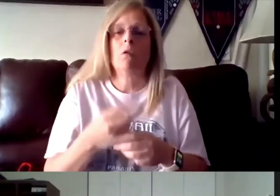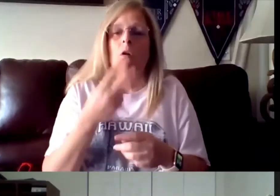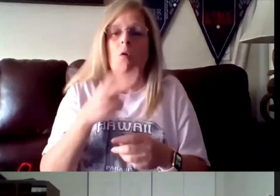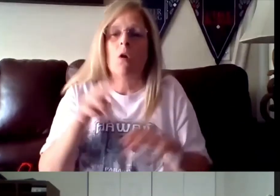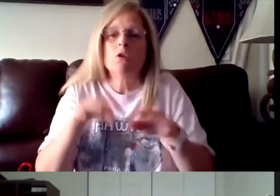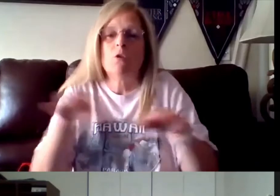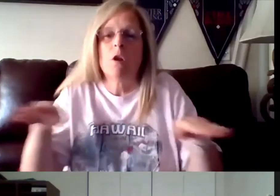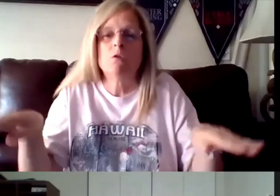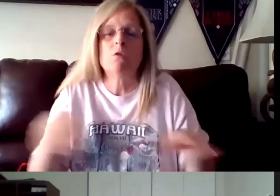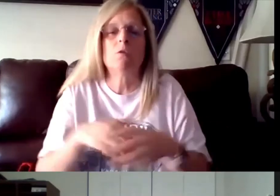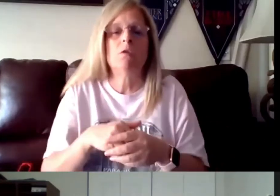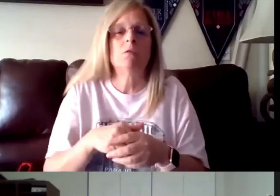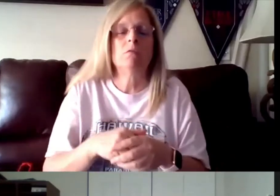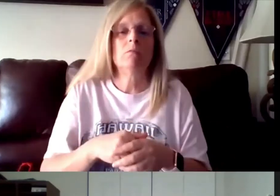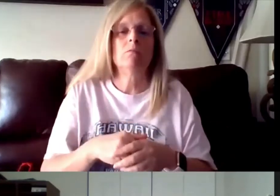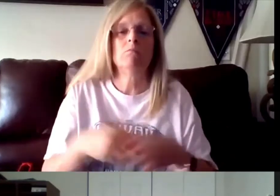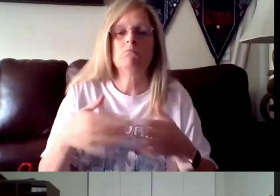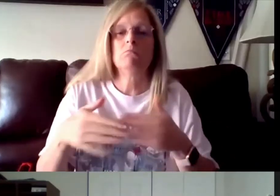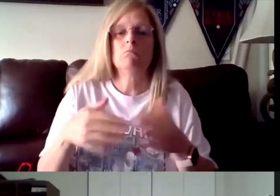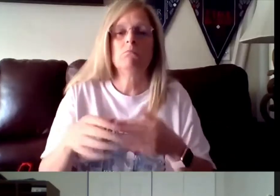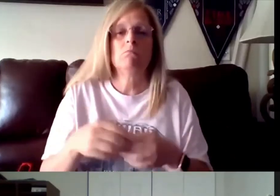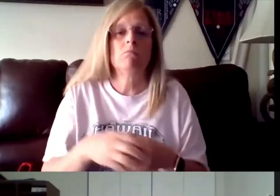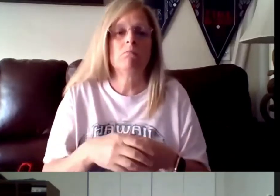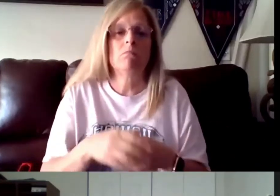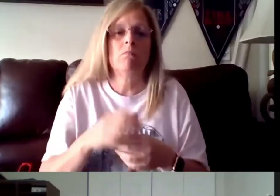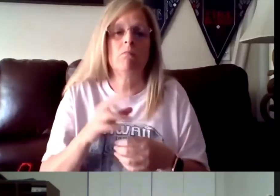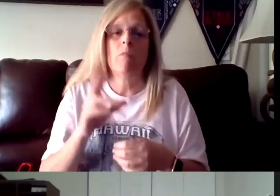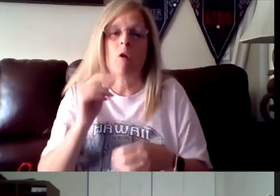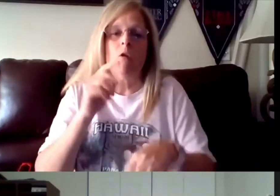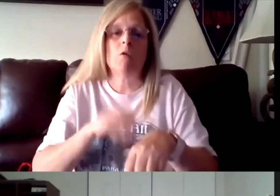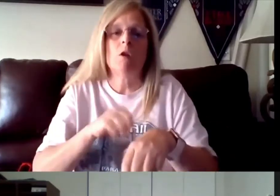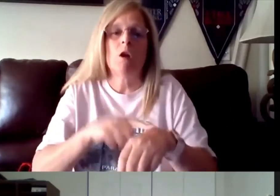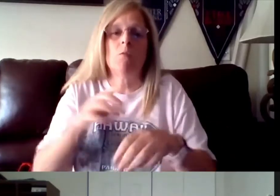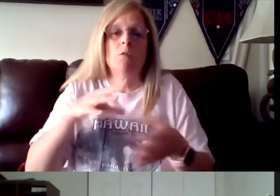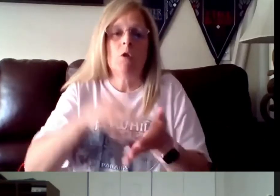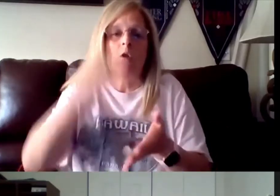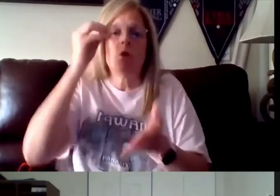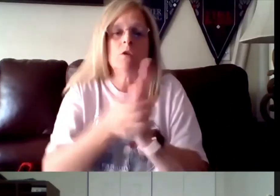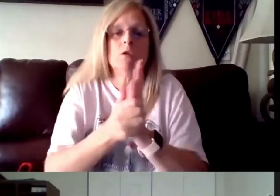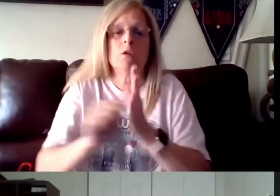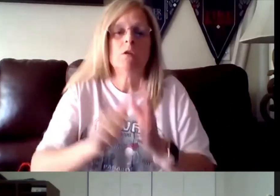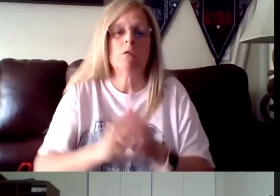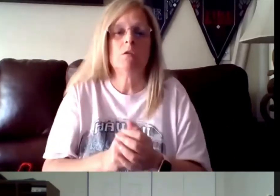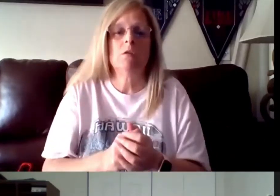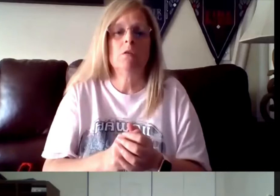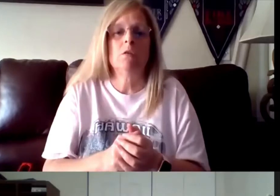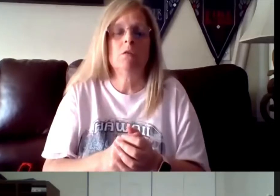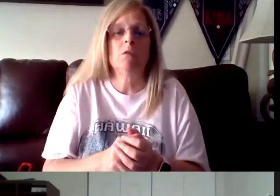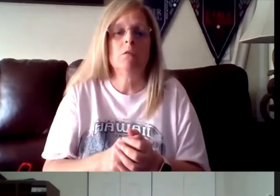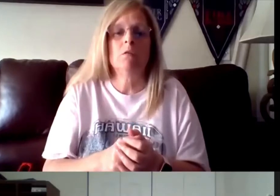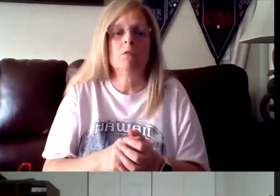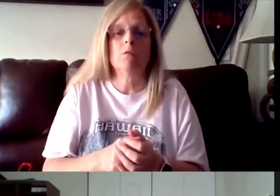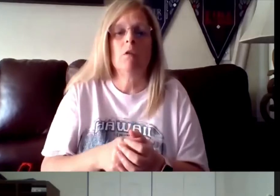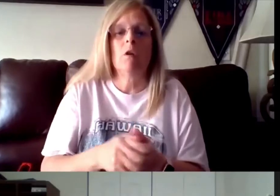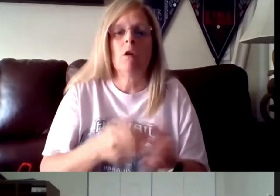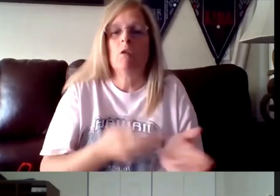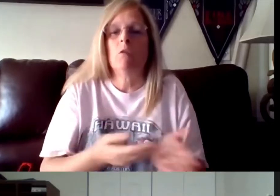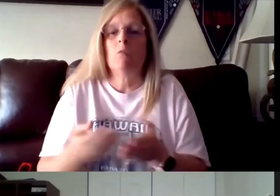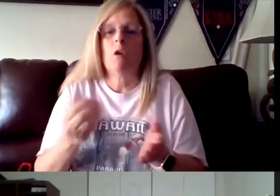whatever, and there's just not time to learn all these skills. So we got where we bring in hundreds of people,